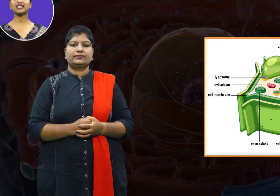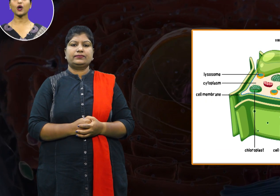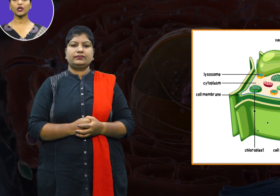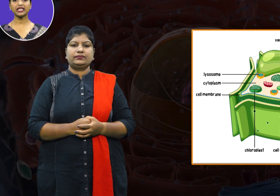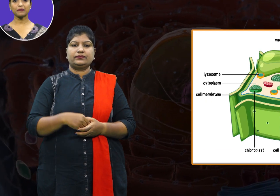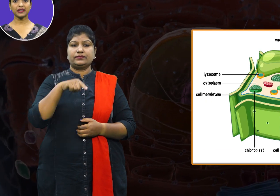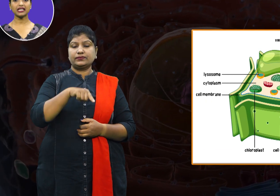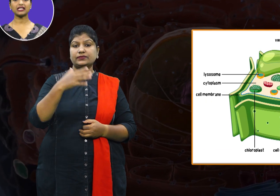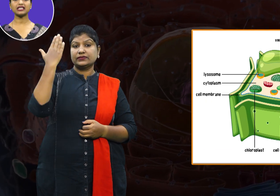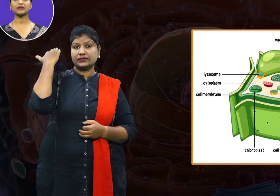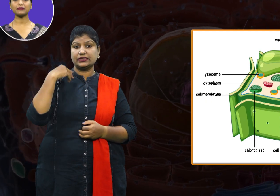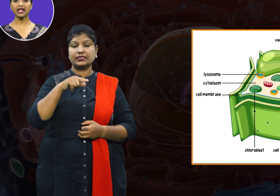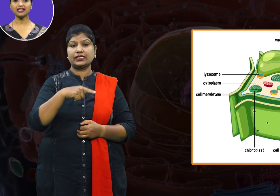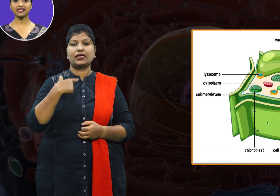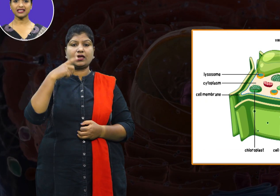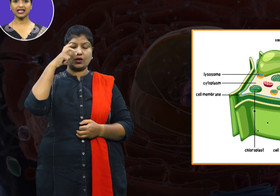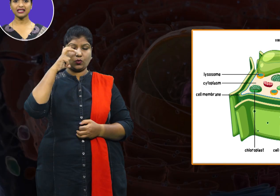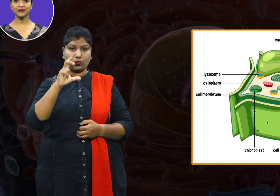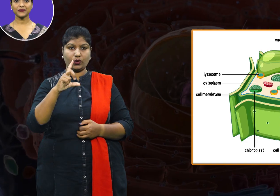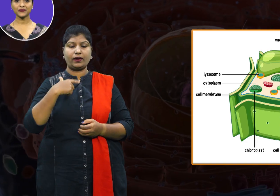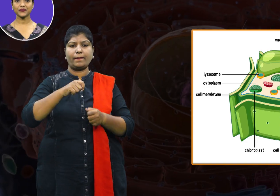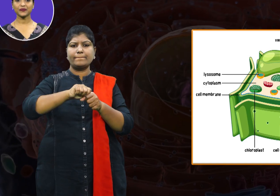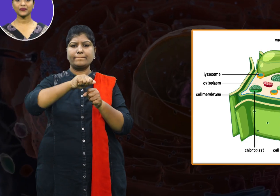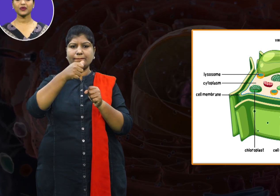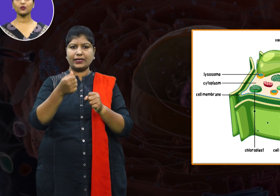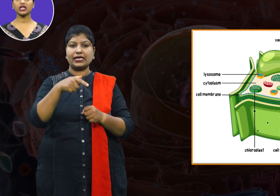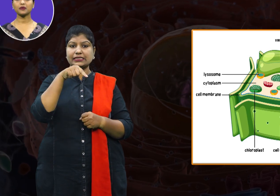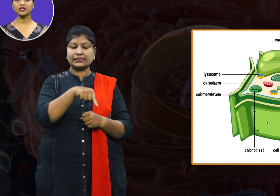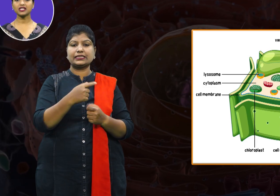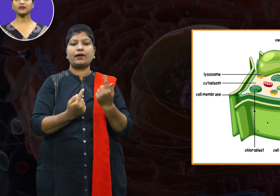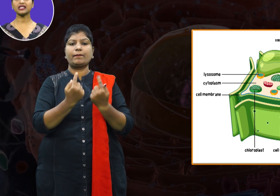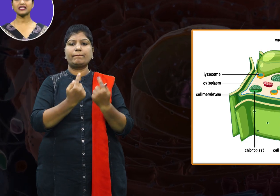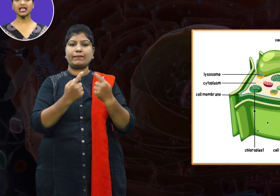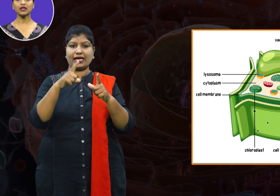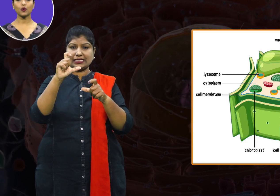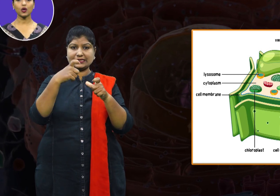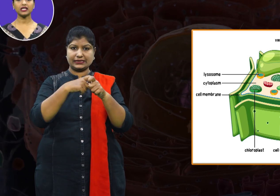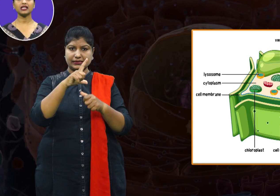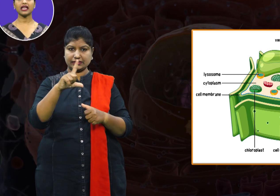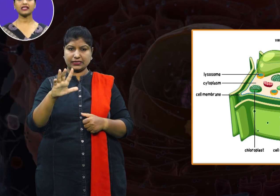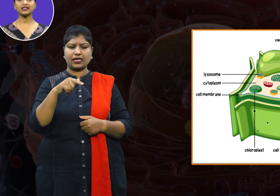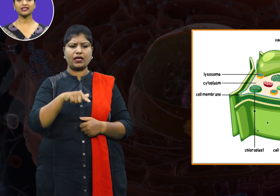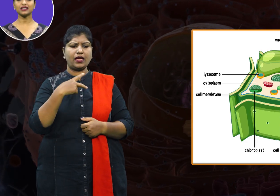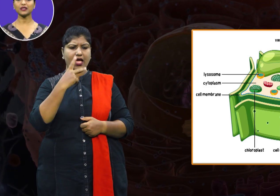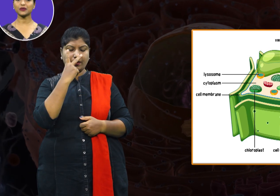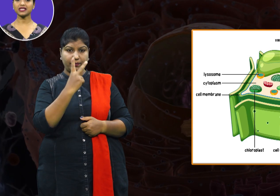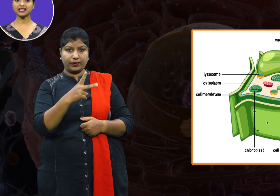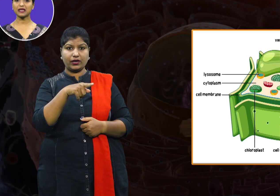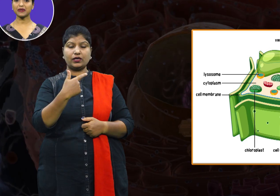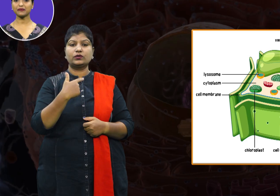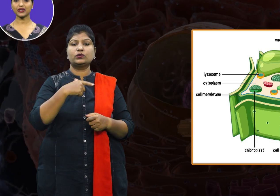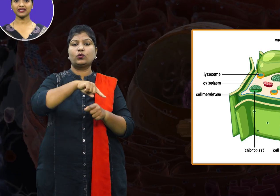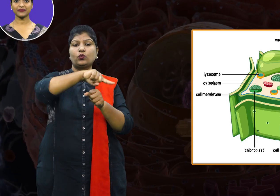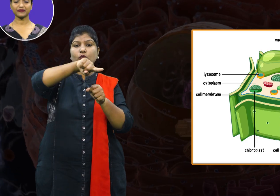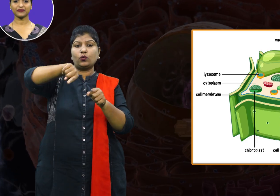Since the onion peel is plant cell, we observe the cell wall external to the